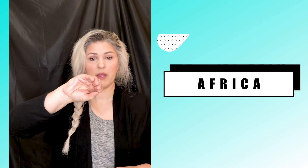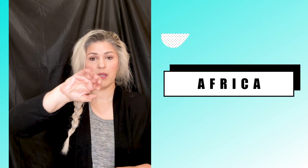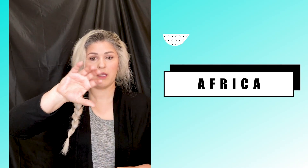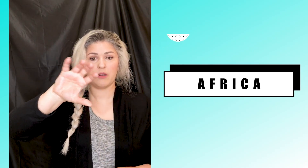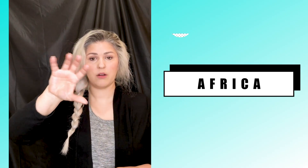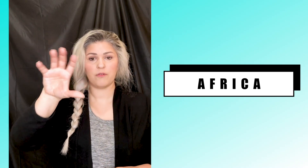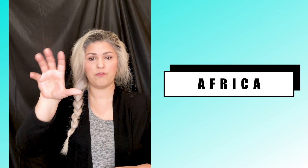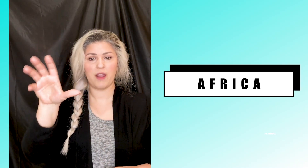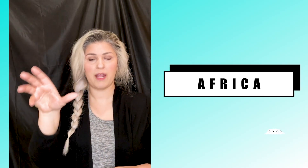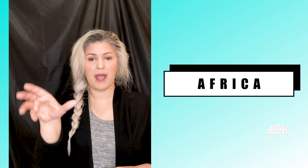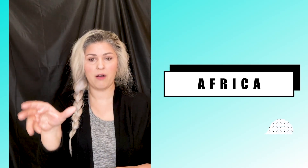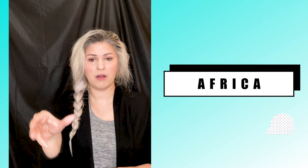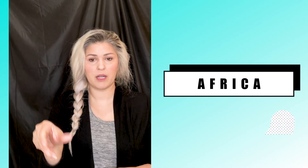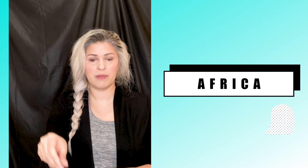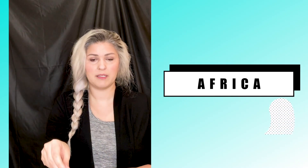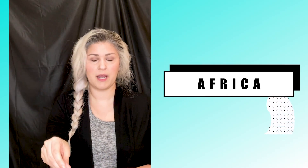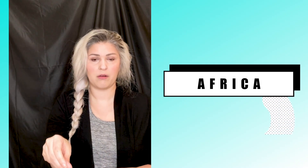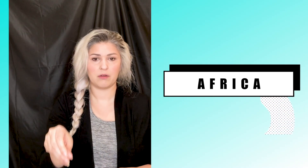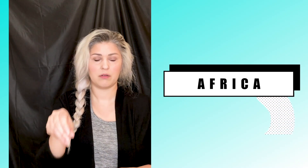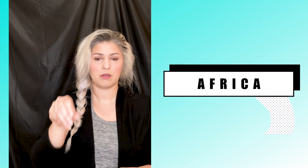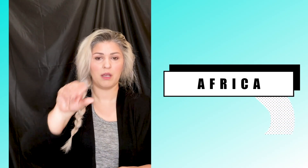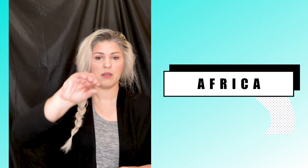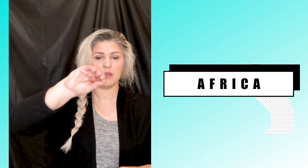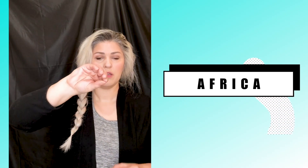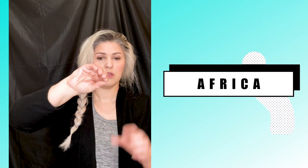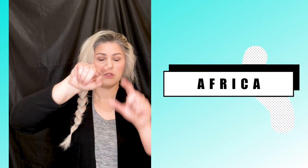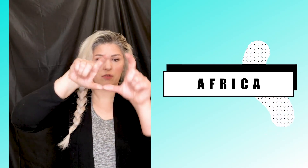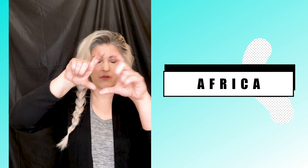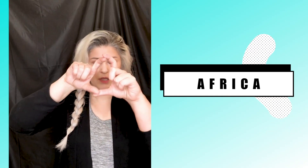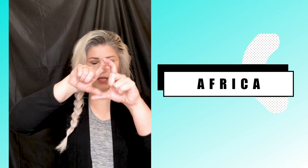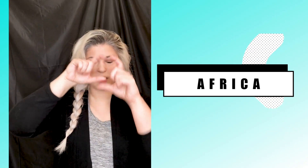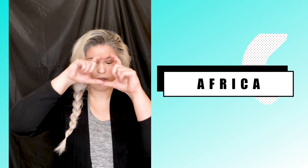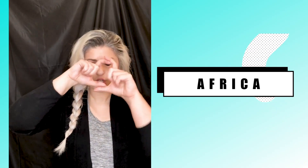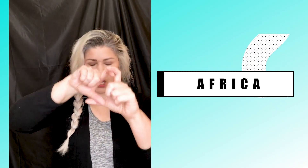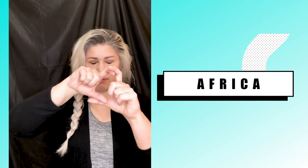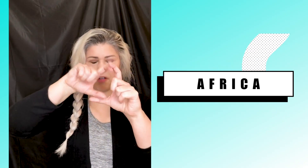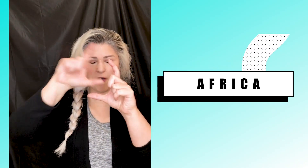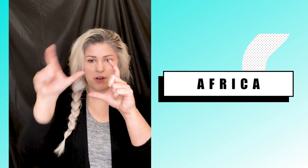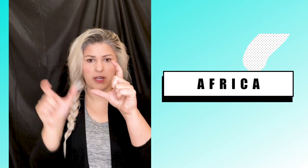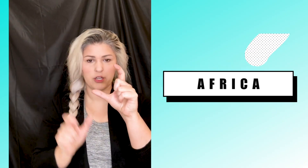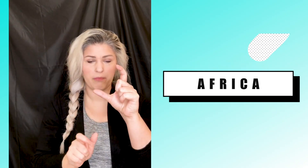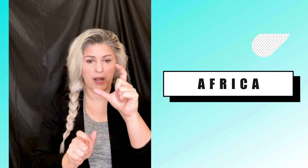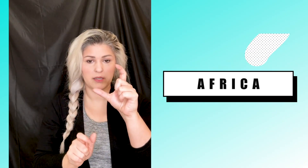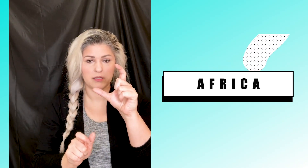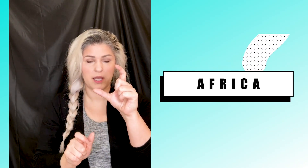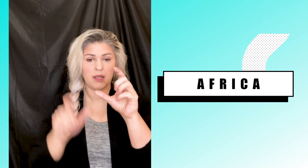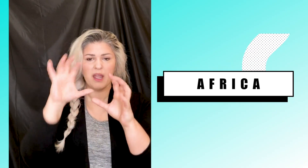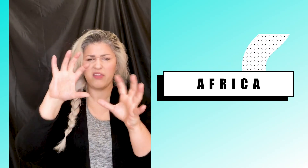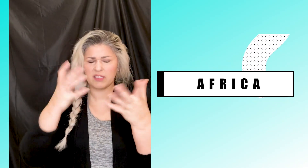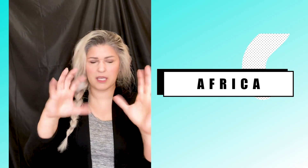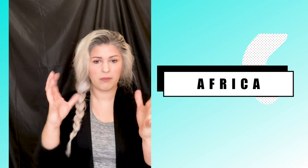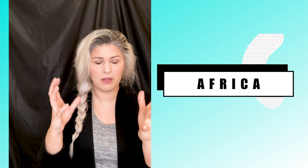going here, fanning out, and coming down, okay? So get the shape of Africa in your mind,